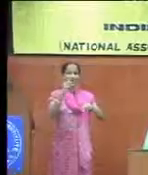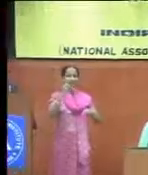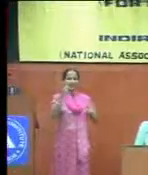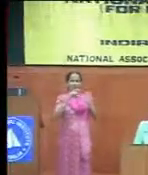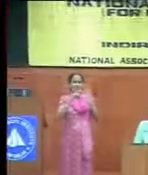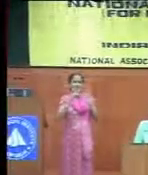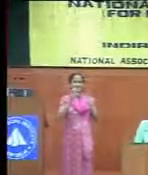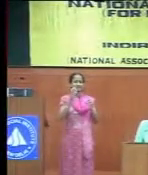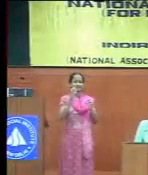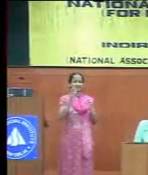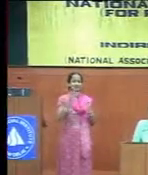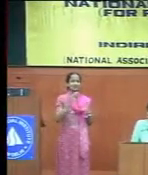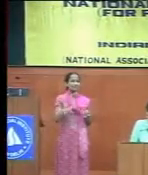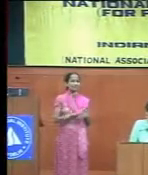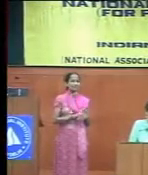afternoon.